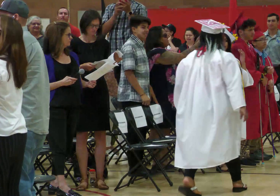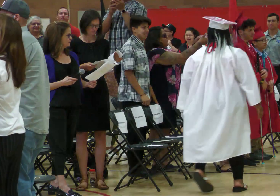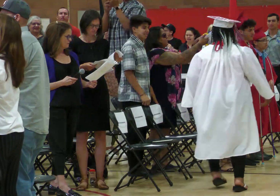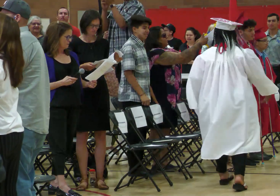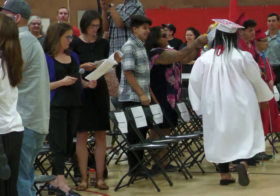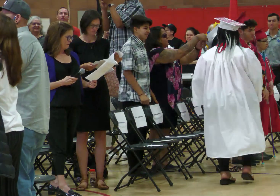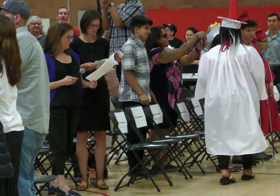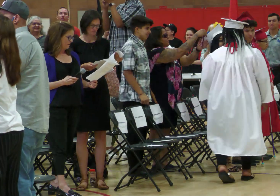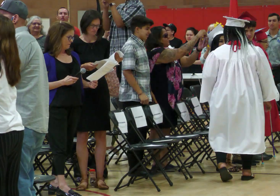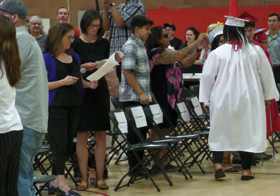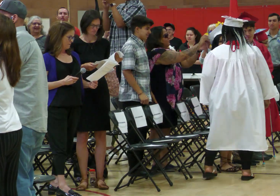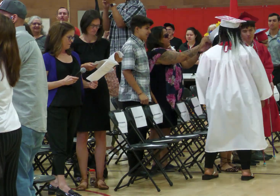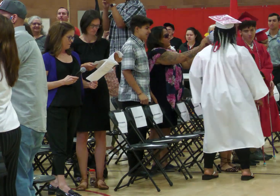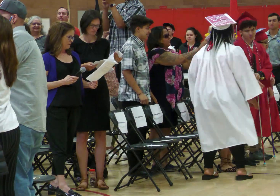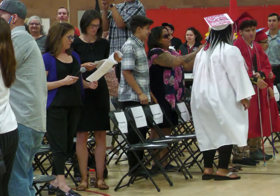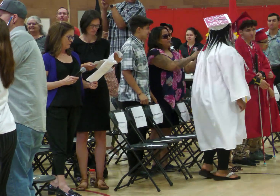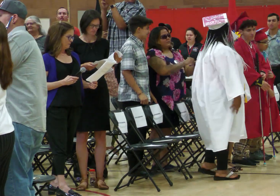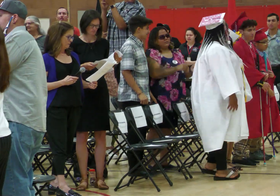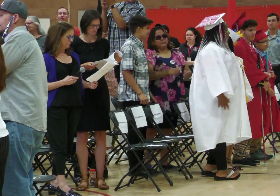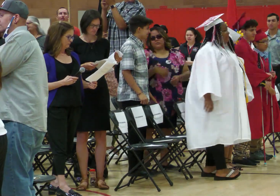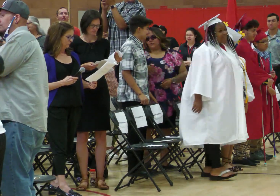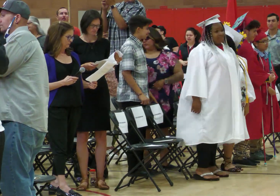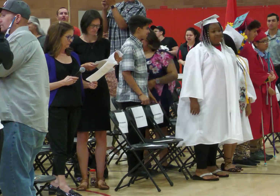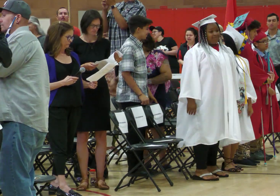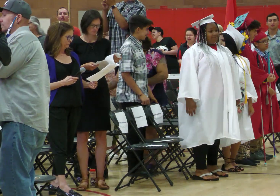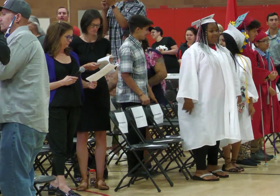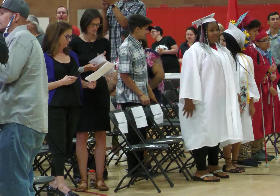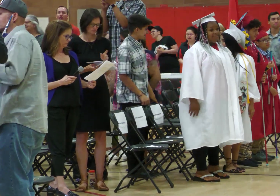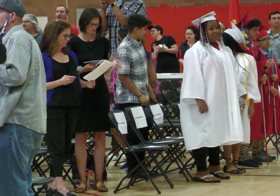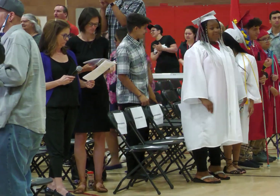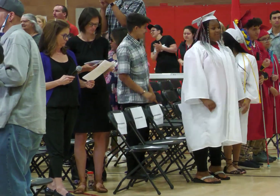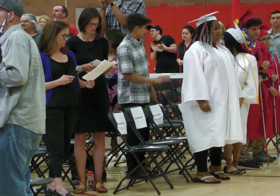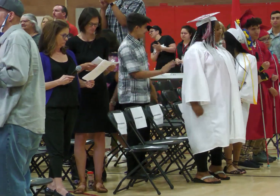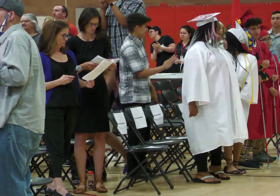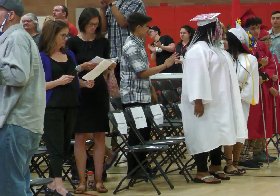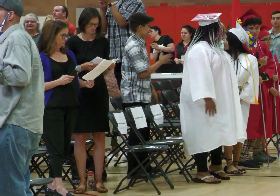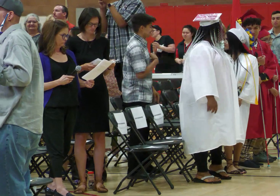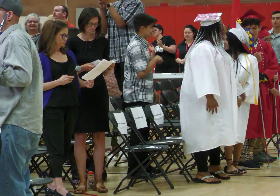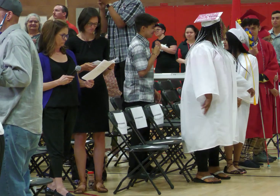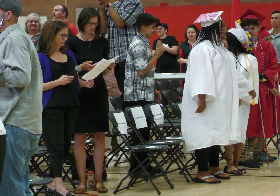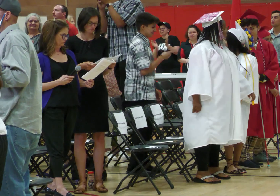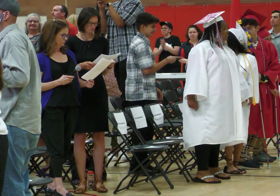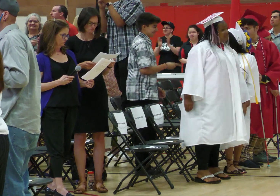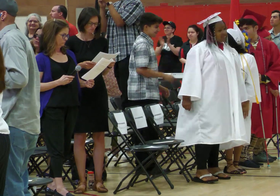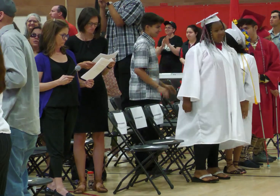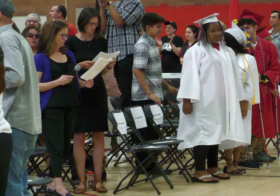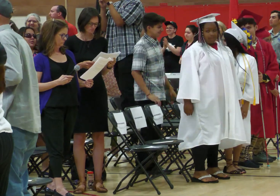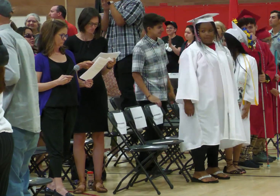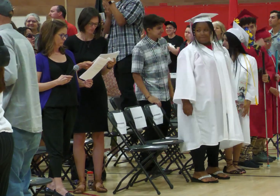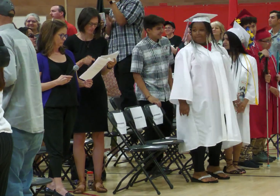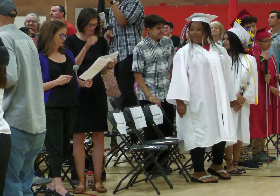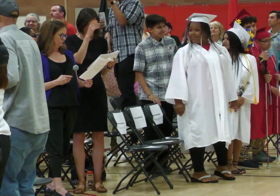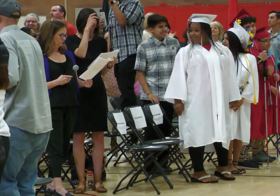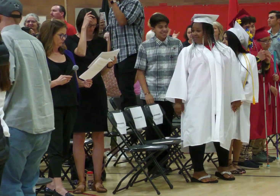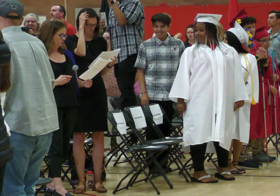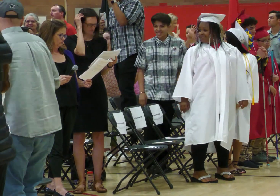She touches the bulldog's paw and walks to the seat in the front row through the audience.